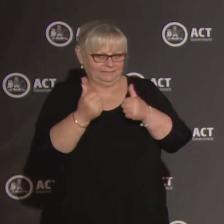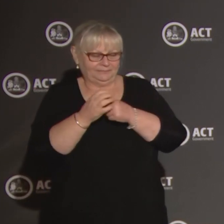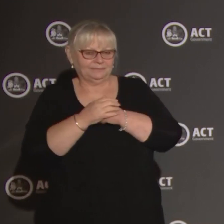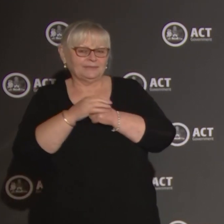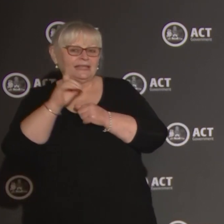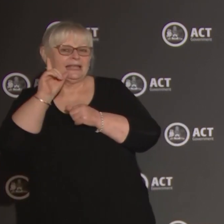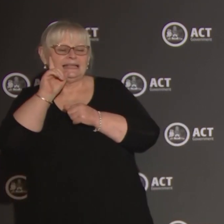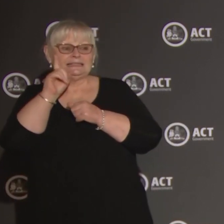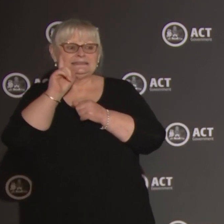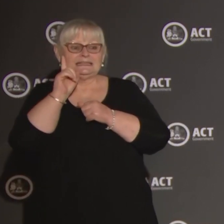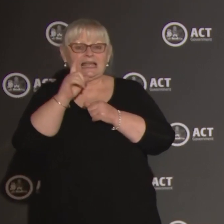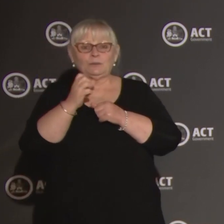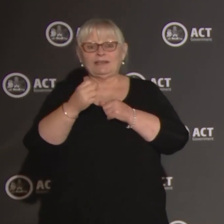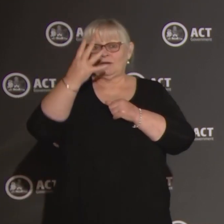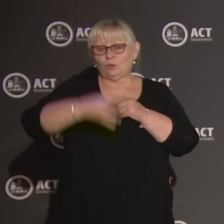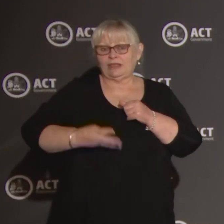Yesterday, there were